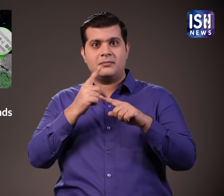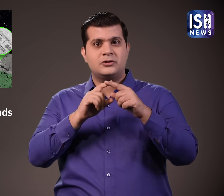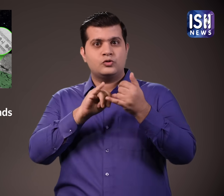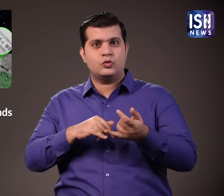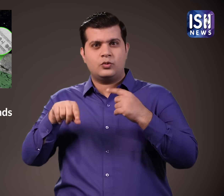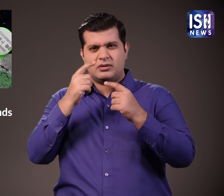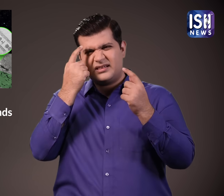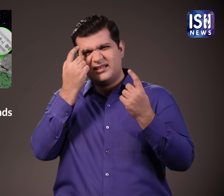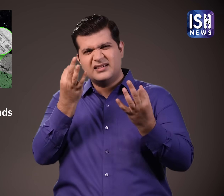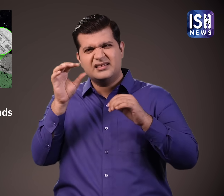worked on the project.